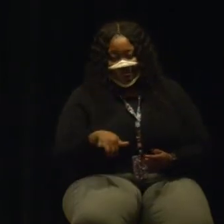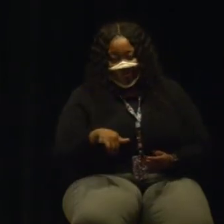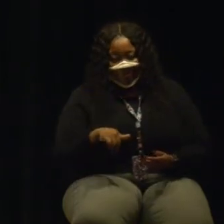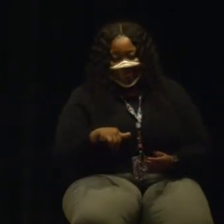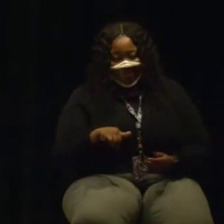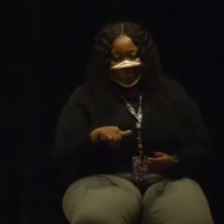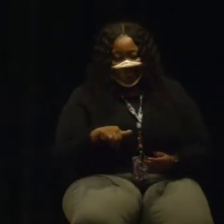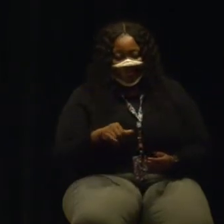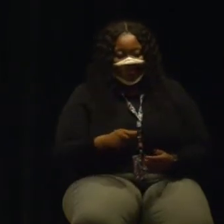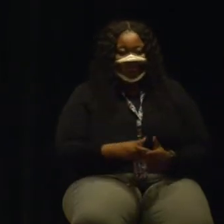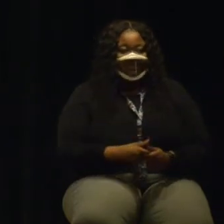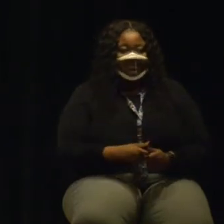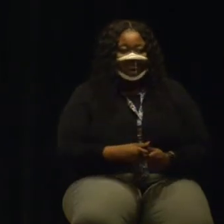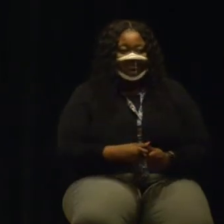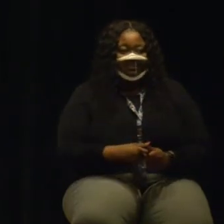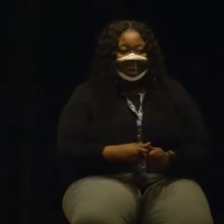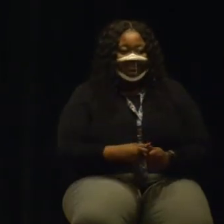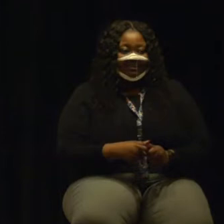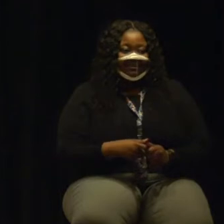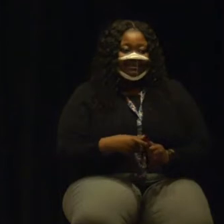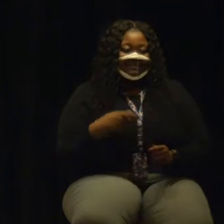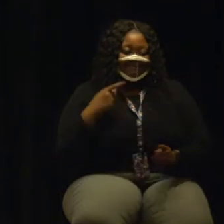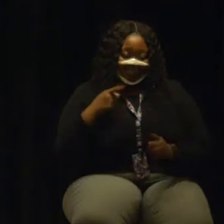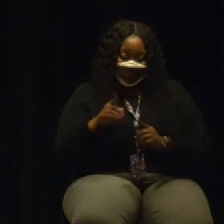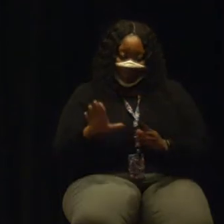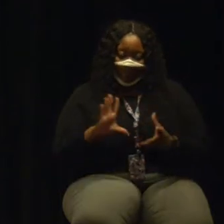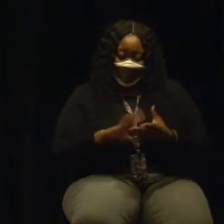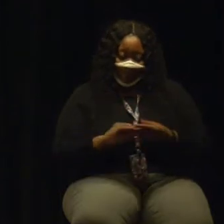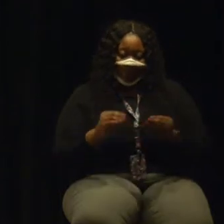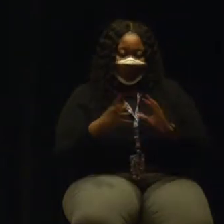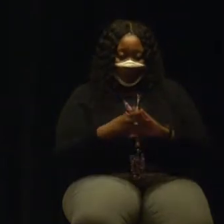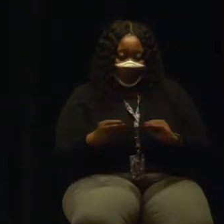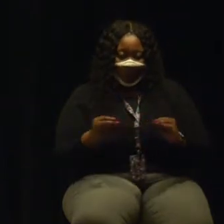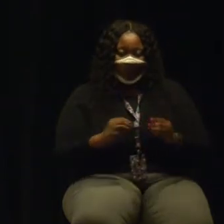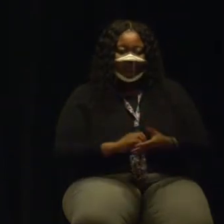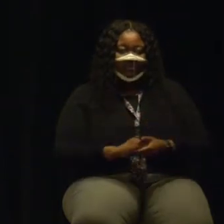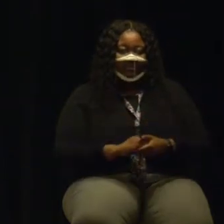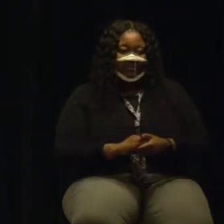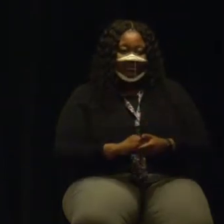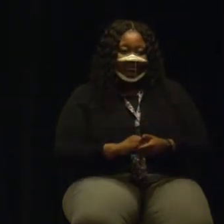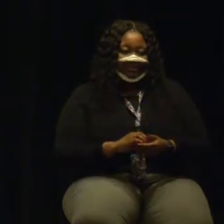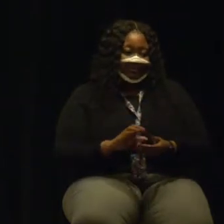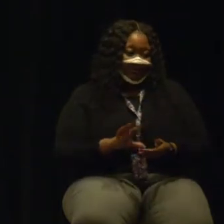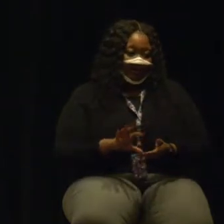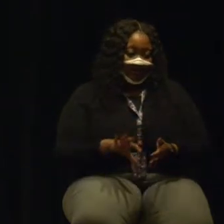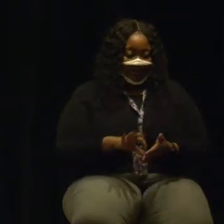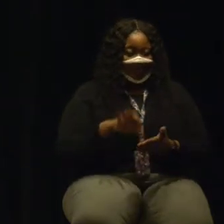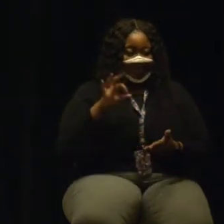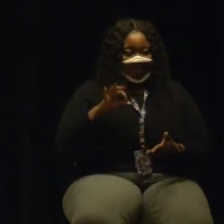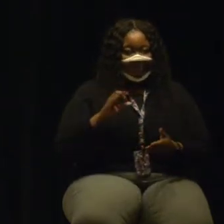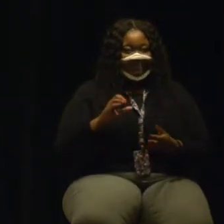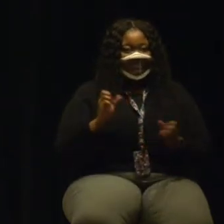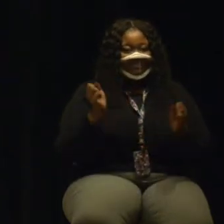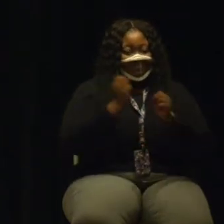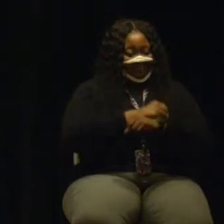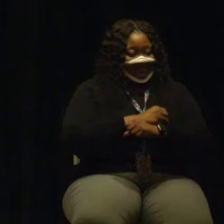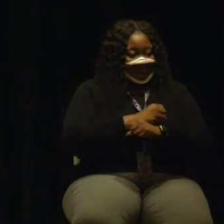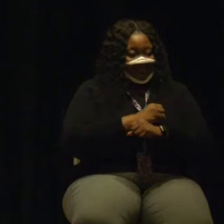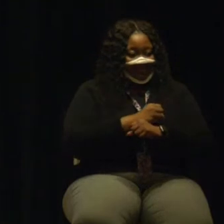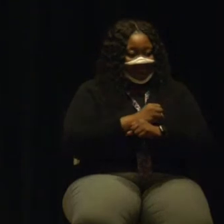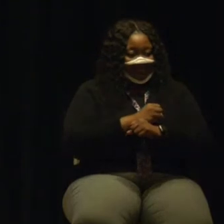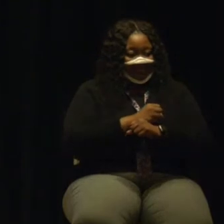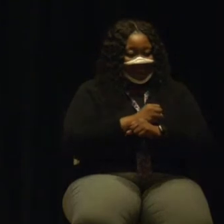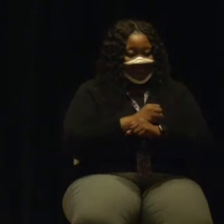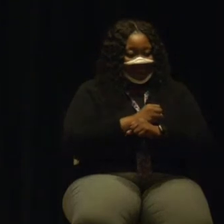that robust of a story needed to have an anchor, and we picked this fight because it became such a